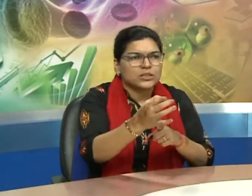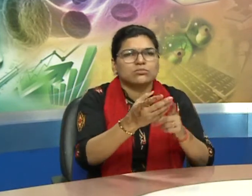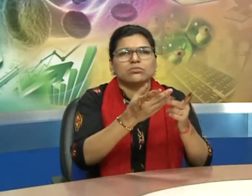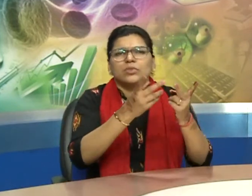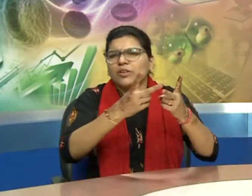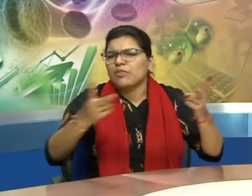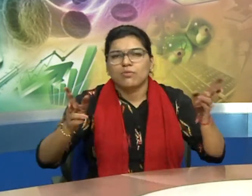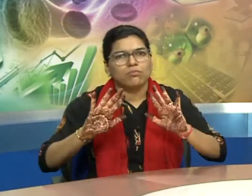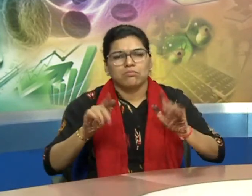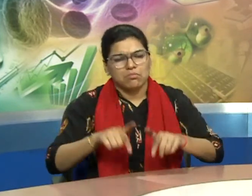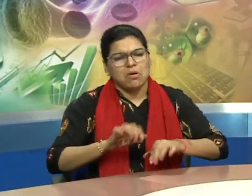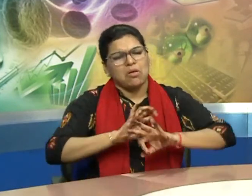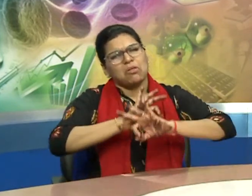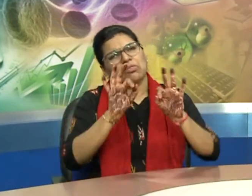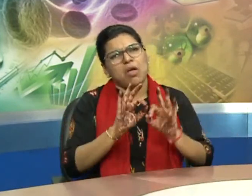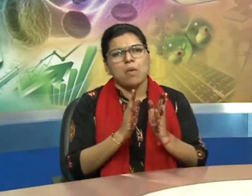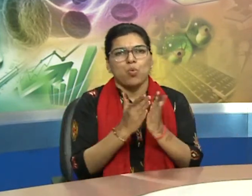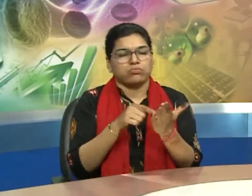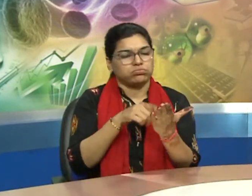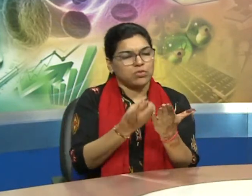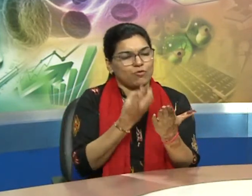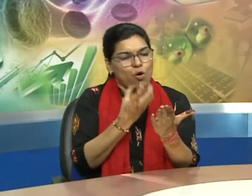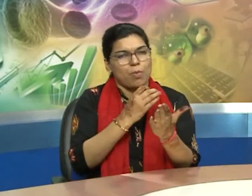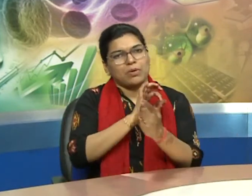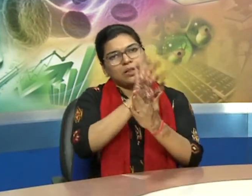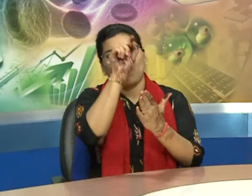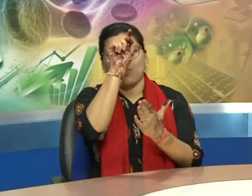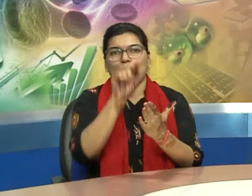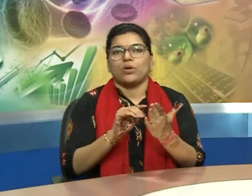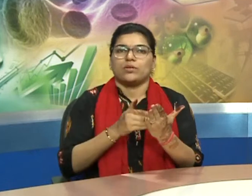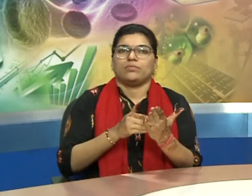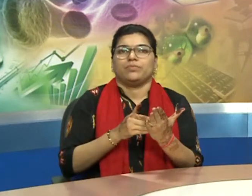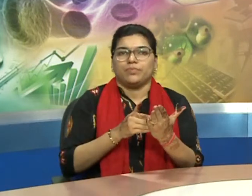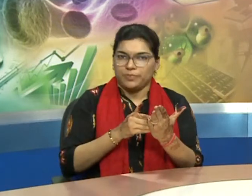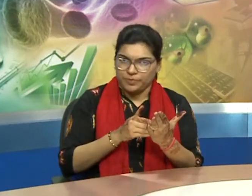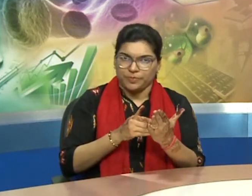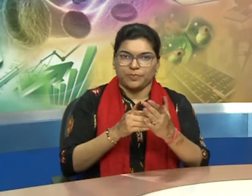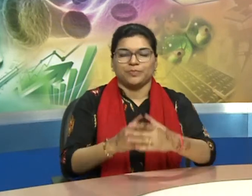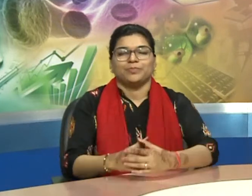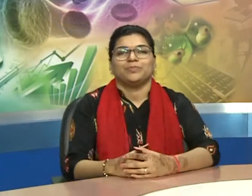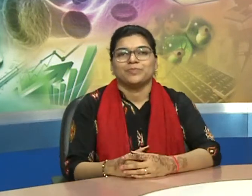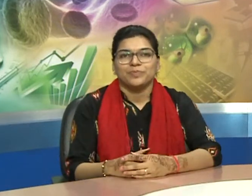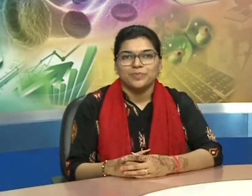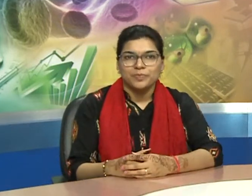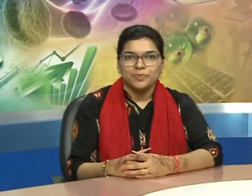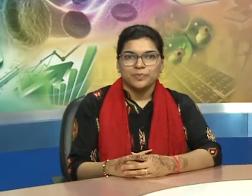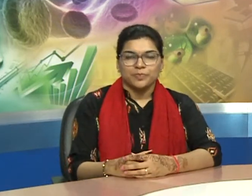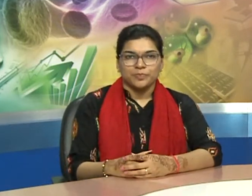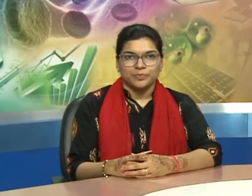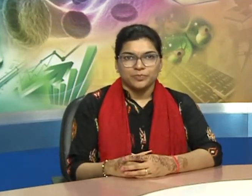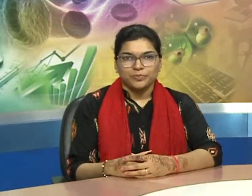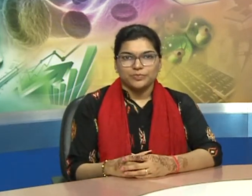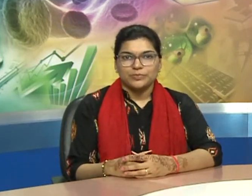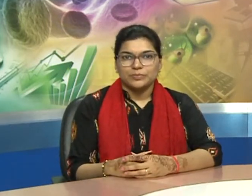given by libraries. And then fourth important service is guidance and advisory